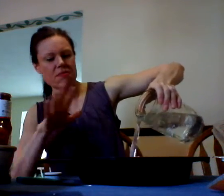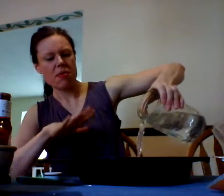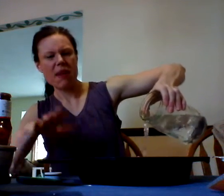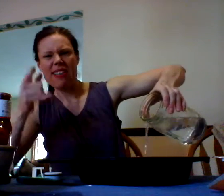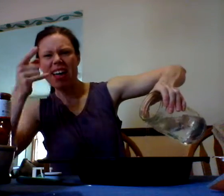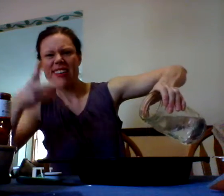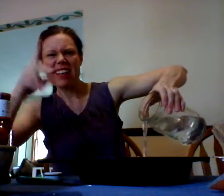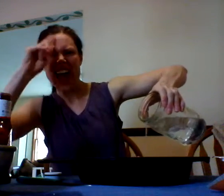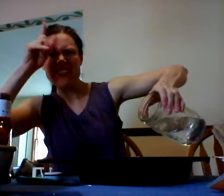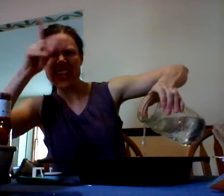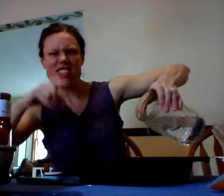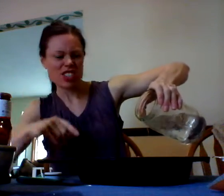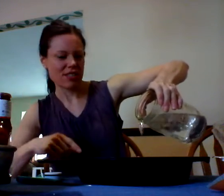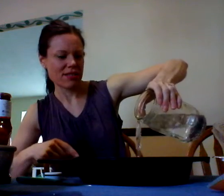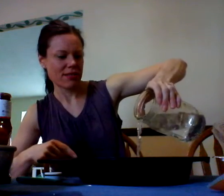Maybe about like half an inch.